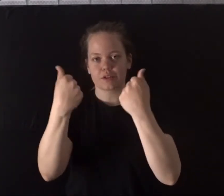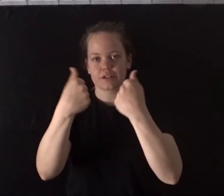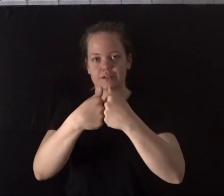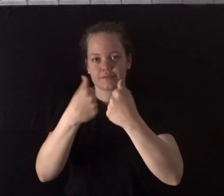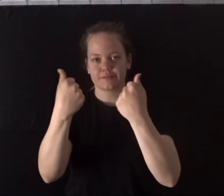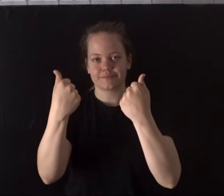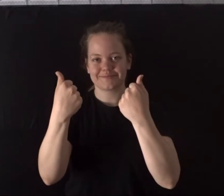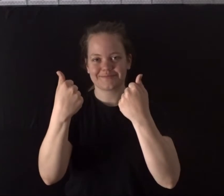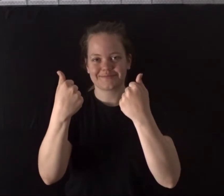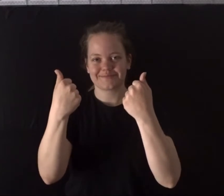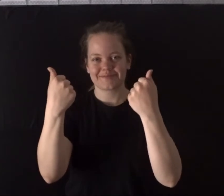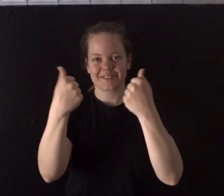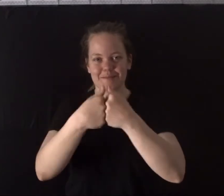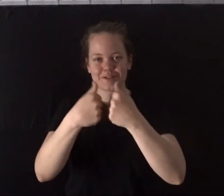sports, sports.